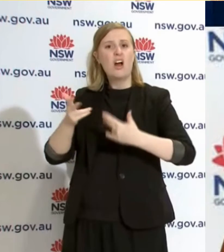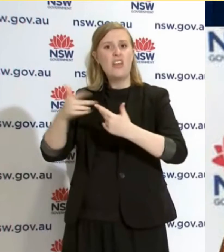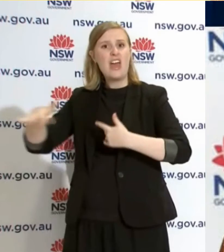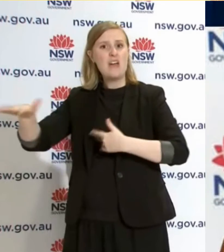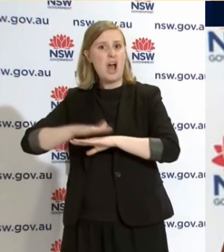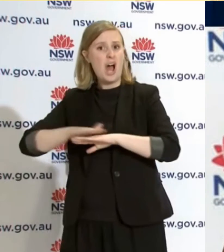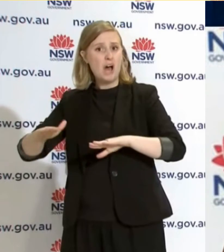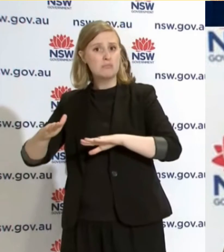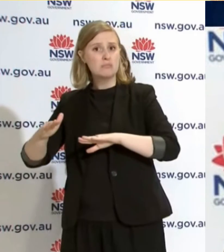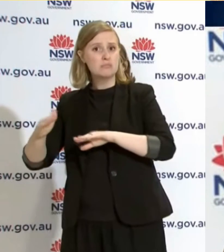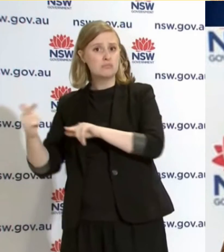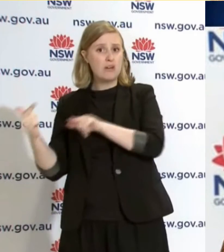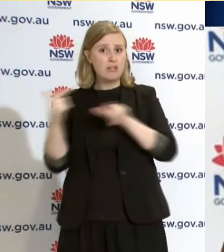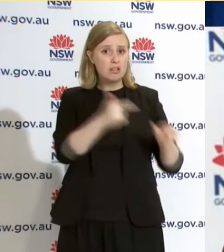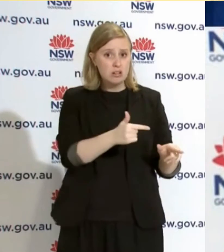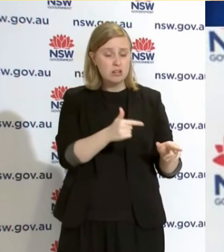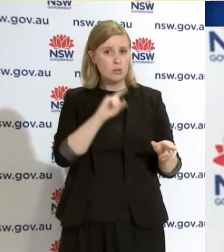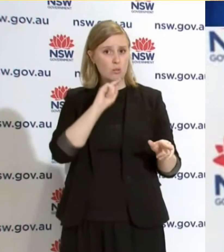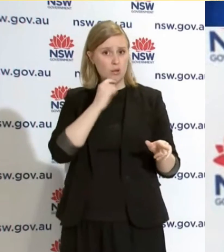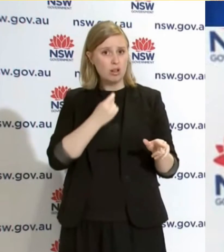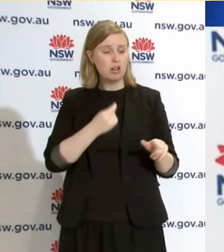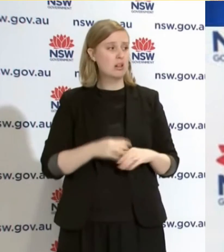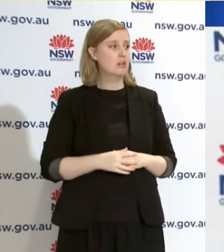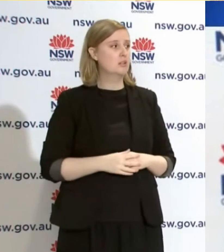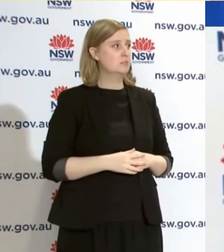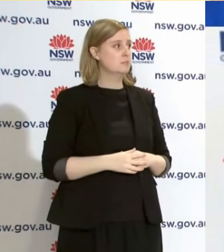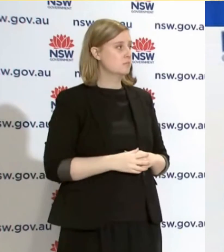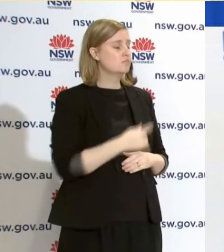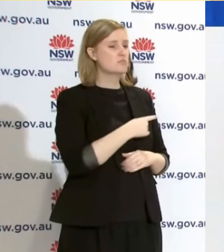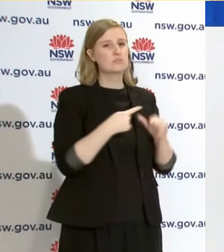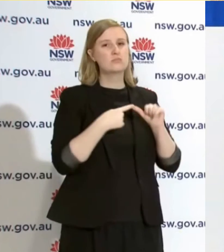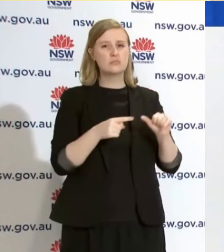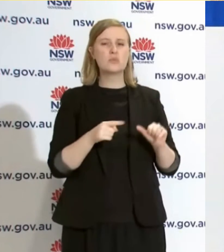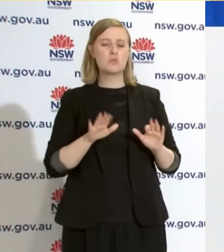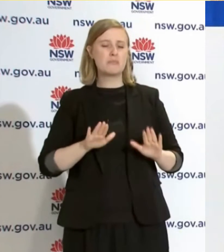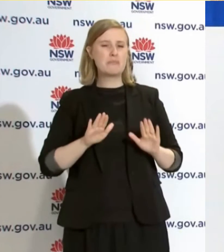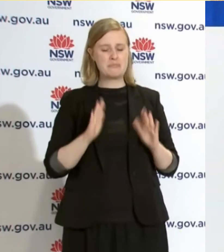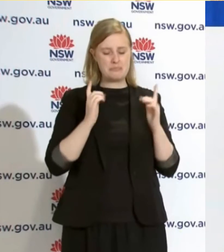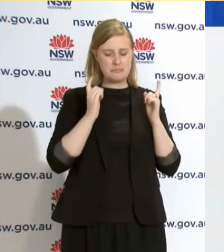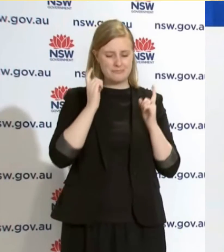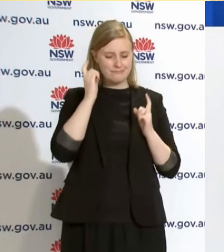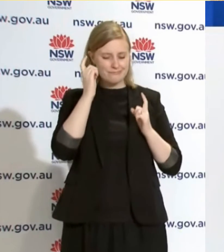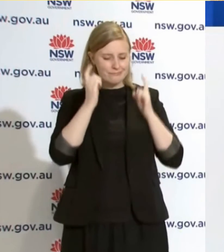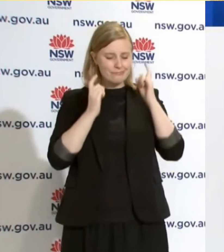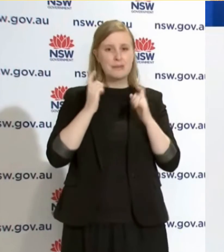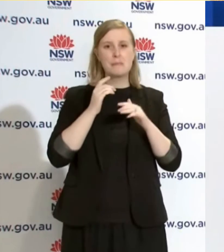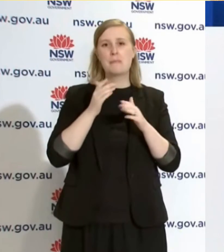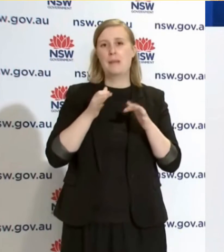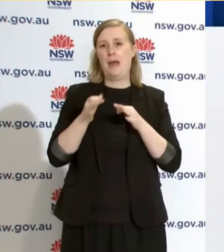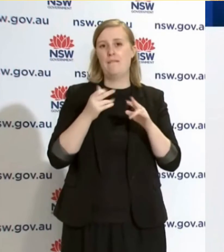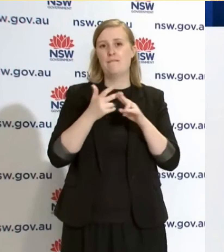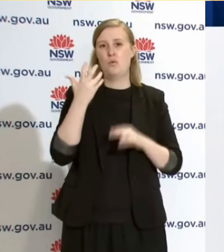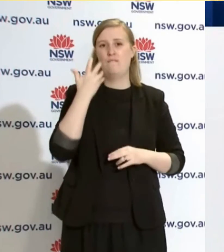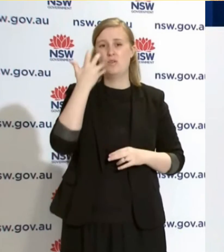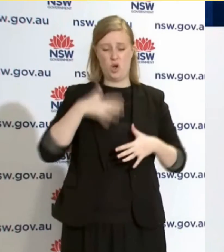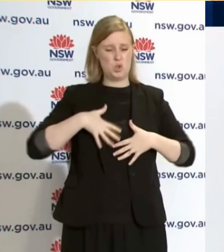look, we're considering all the options as to what life might look like moving forward, but I don't want to really